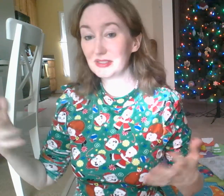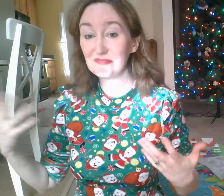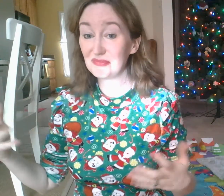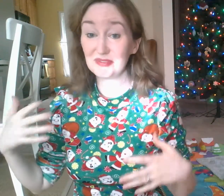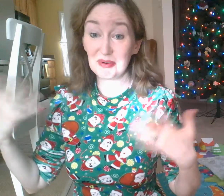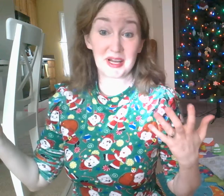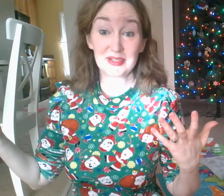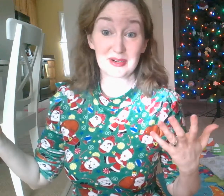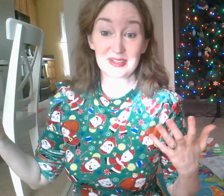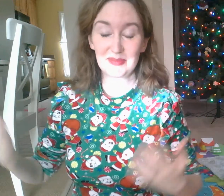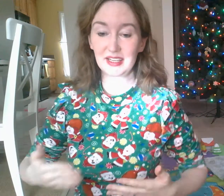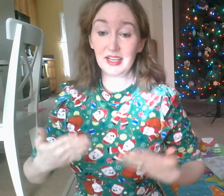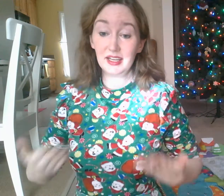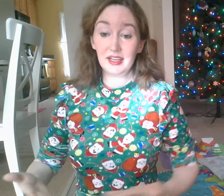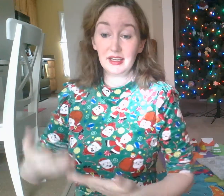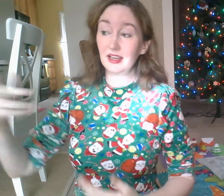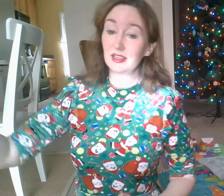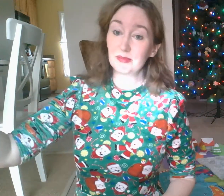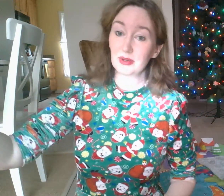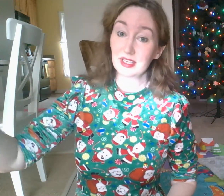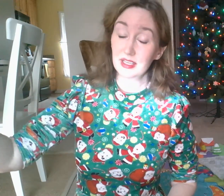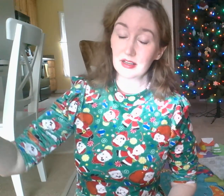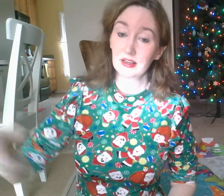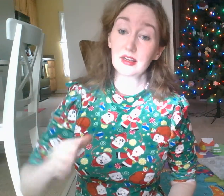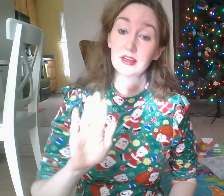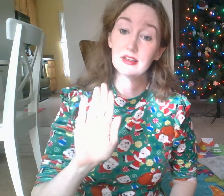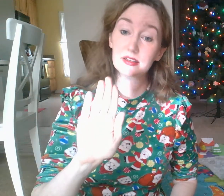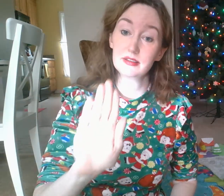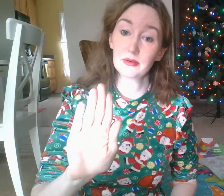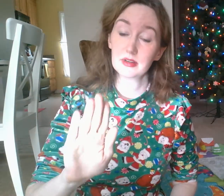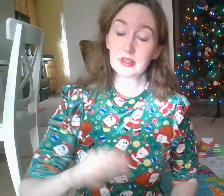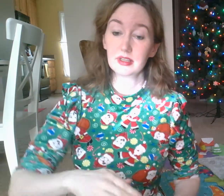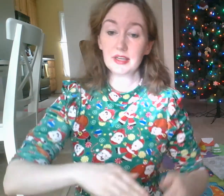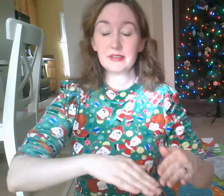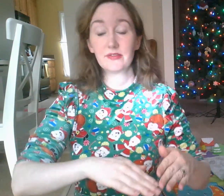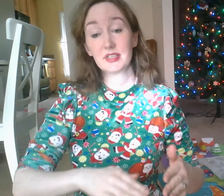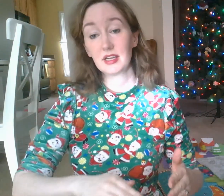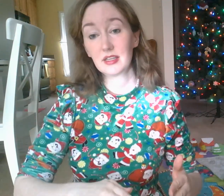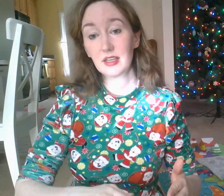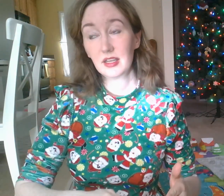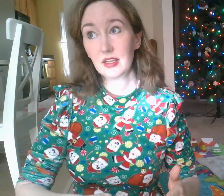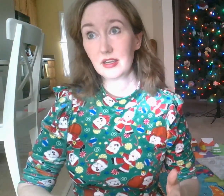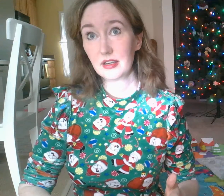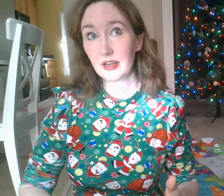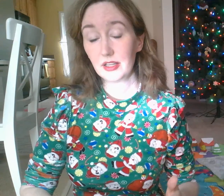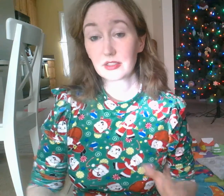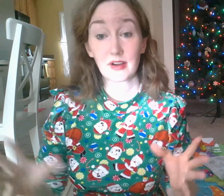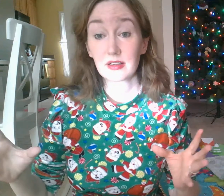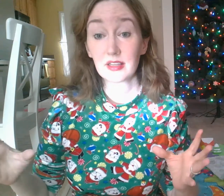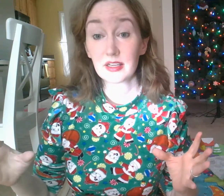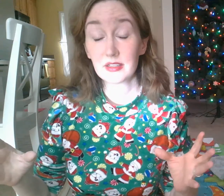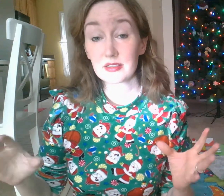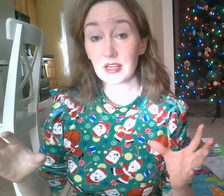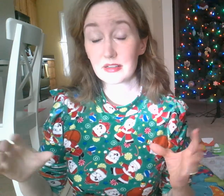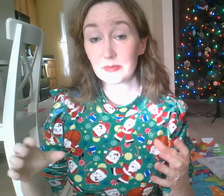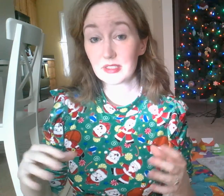to remind her or something, I could point and say, here is your. And then for stocking, I looked around online. There's not a